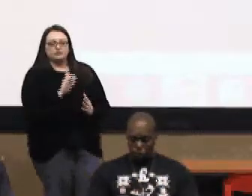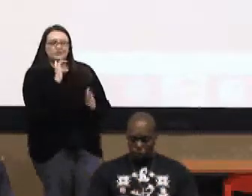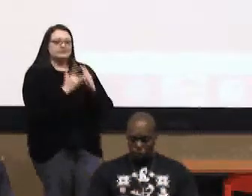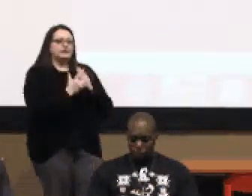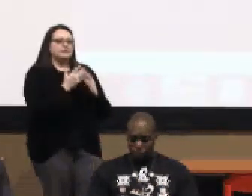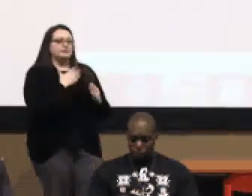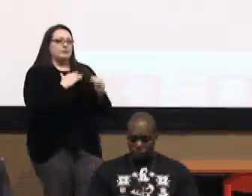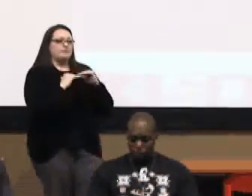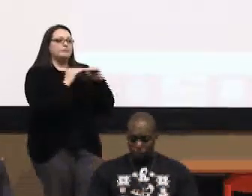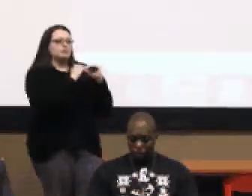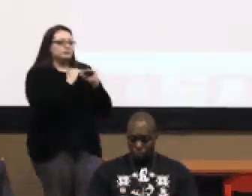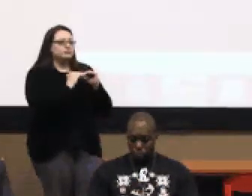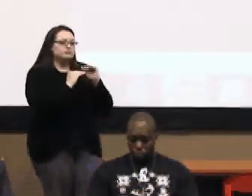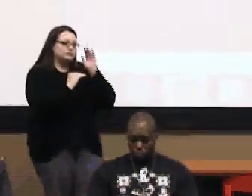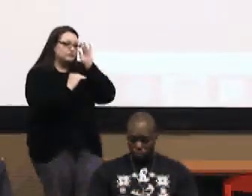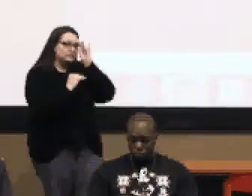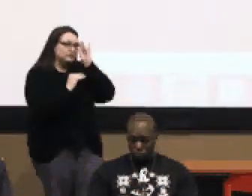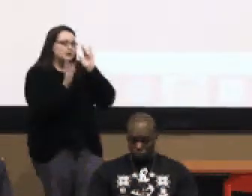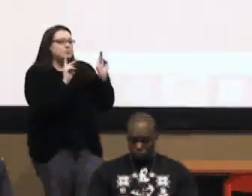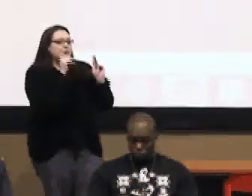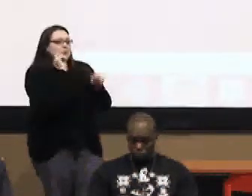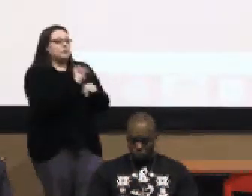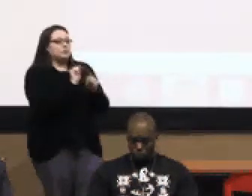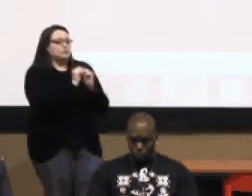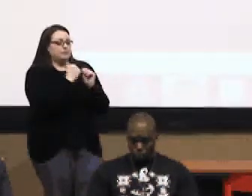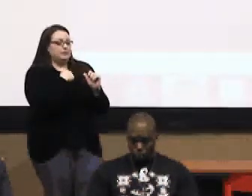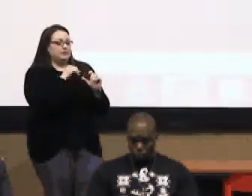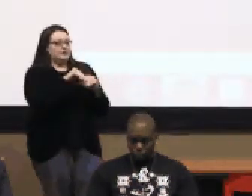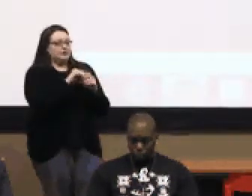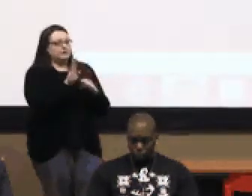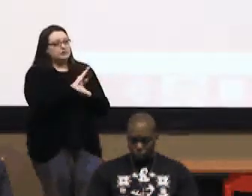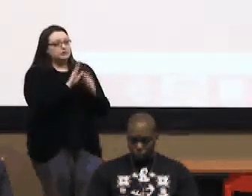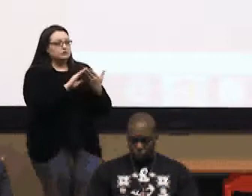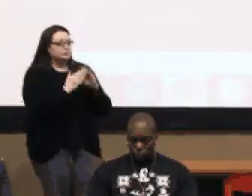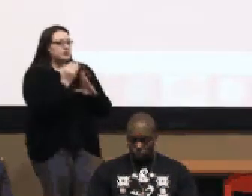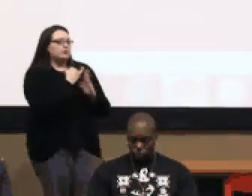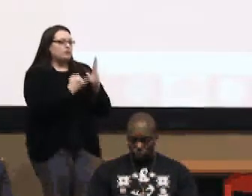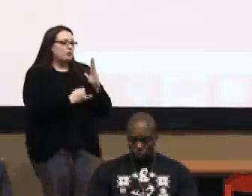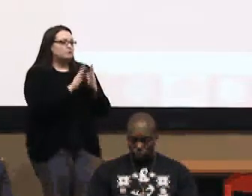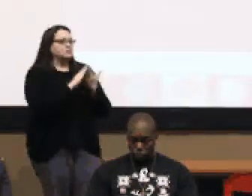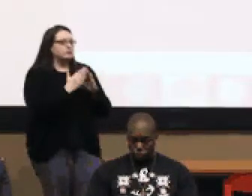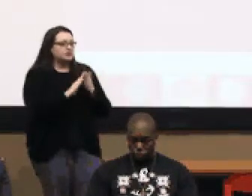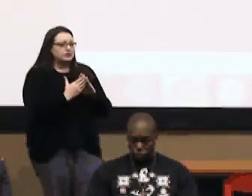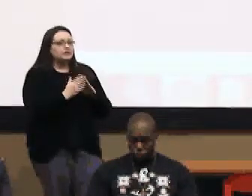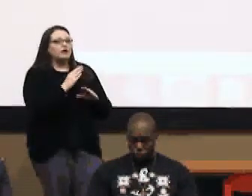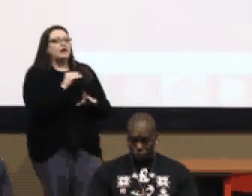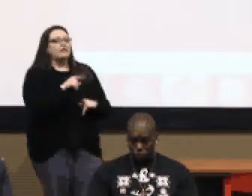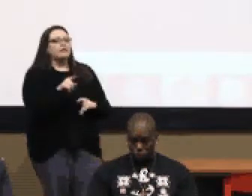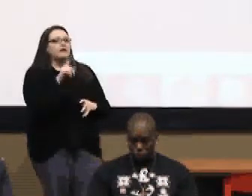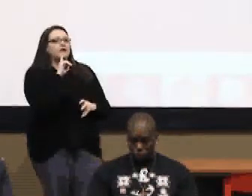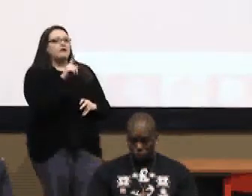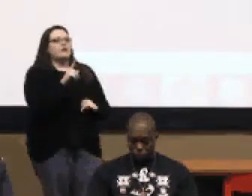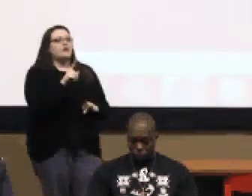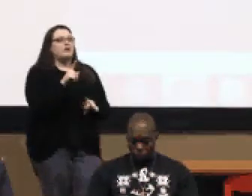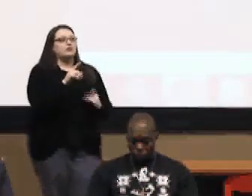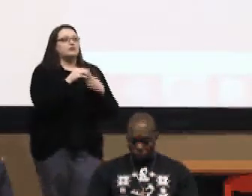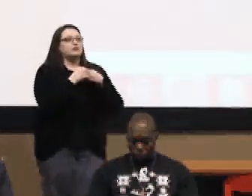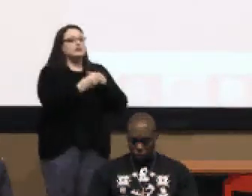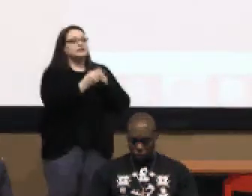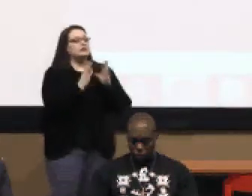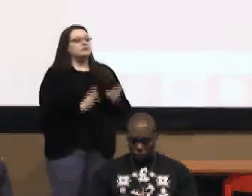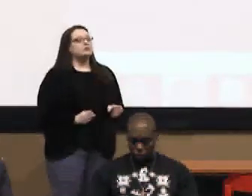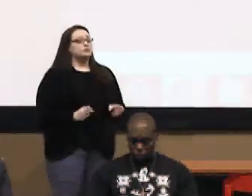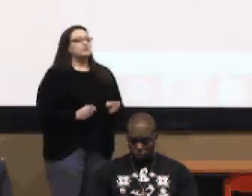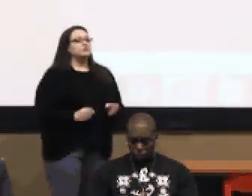my peers. They're people who are with me in the business community or in the arts community, and they're leaders,